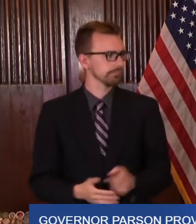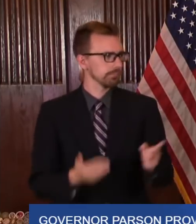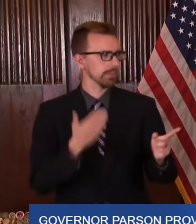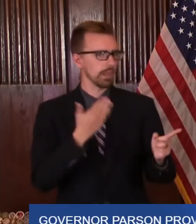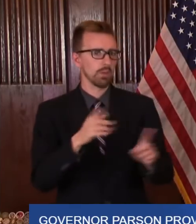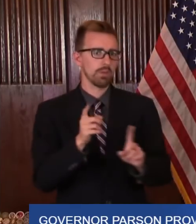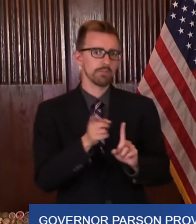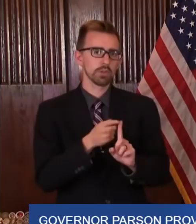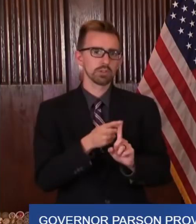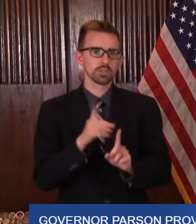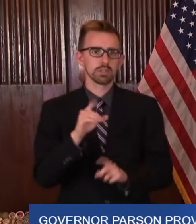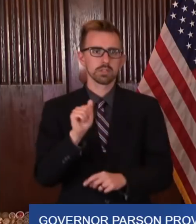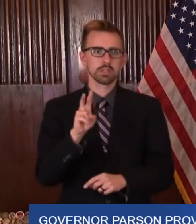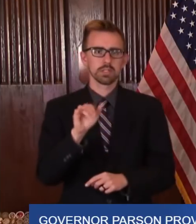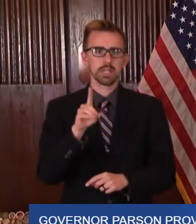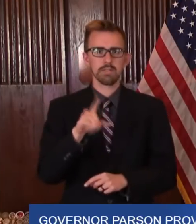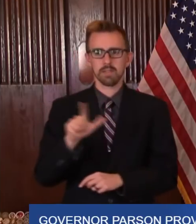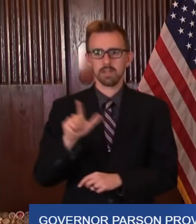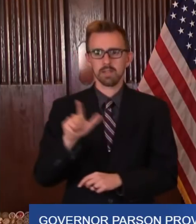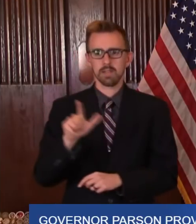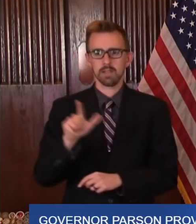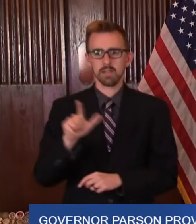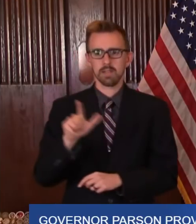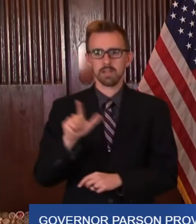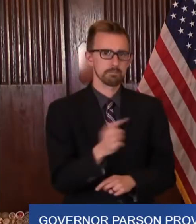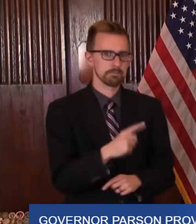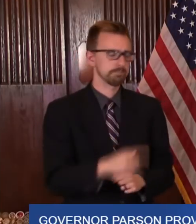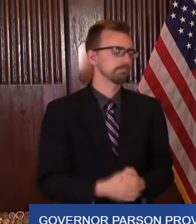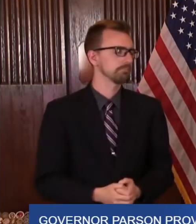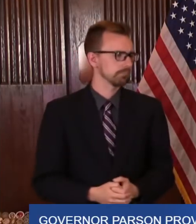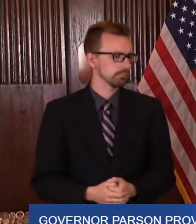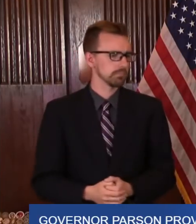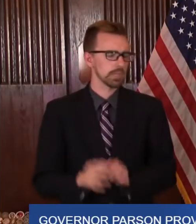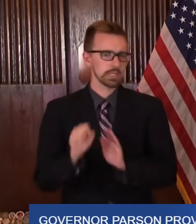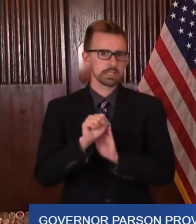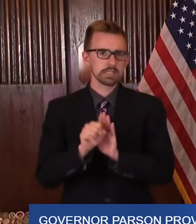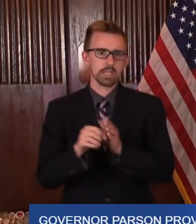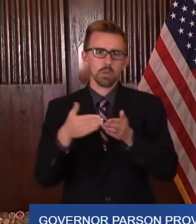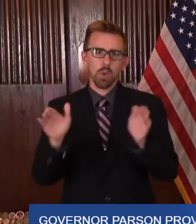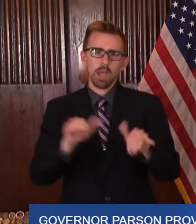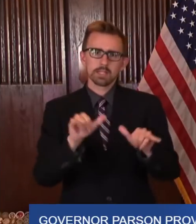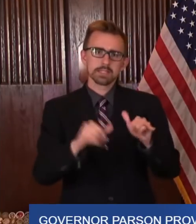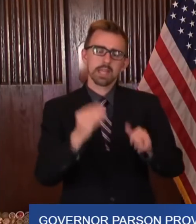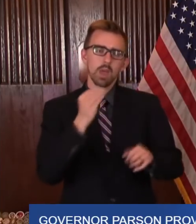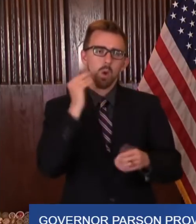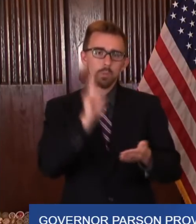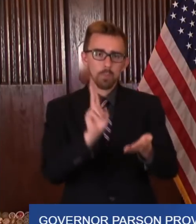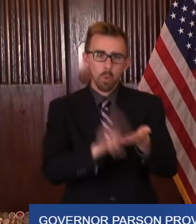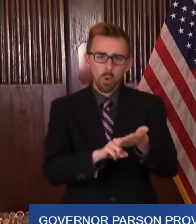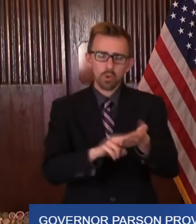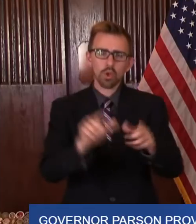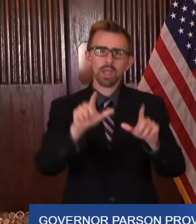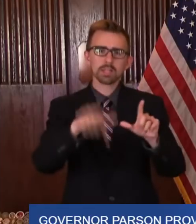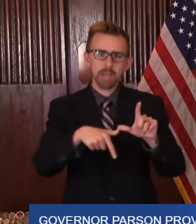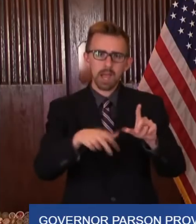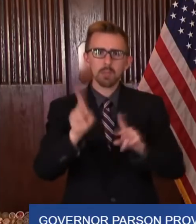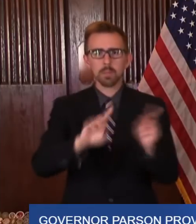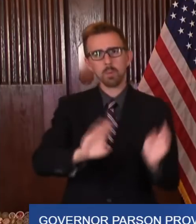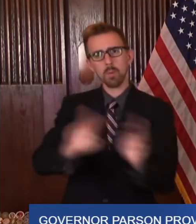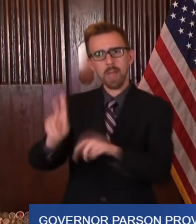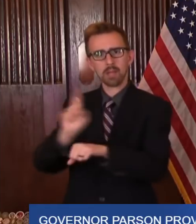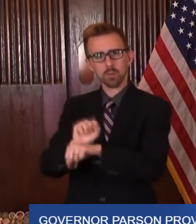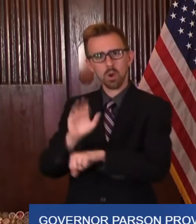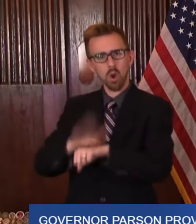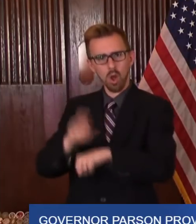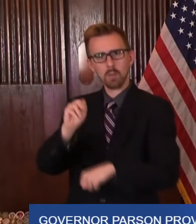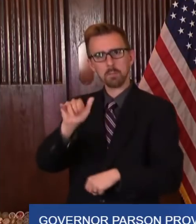first question is from David Lieb, Associated Press. When the statewide stay-at-home order expires and more people return to work May 4th,